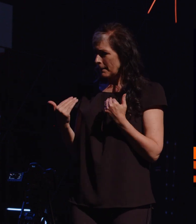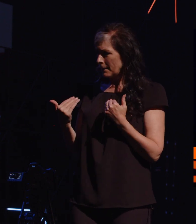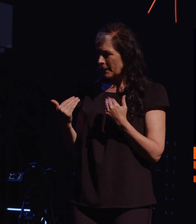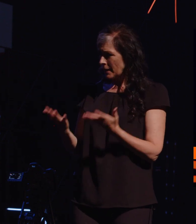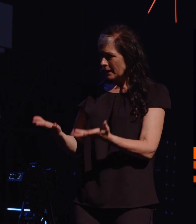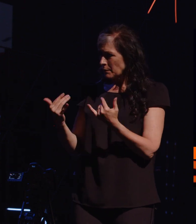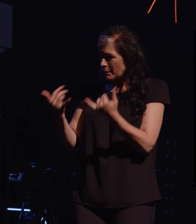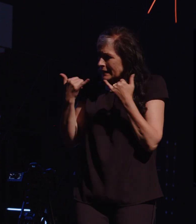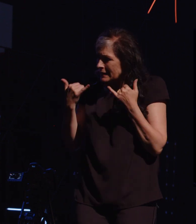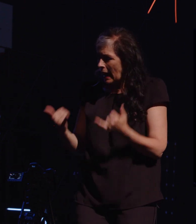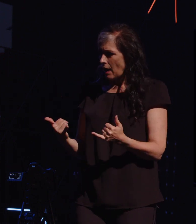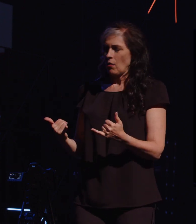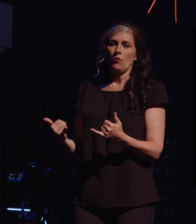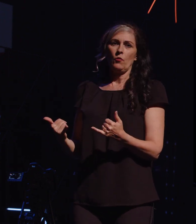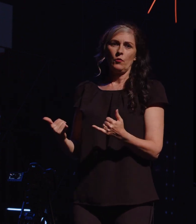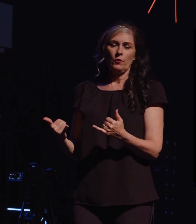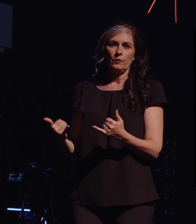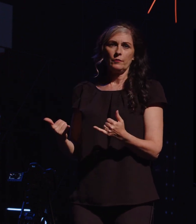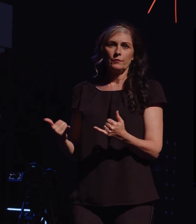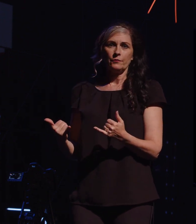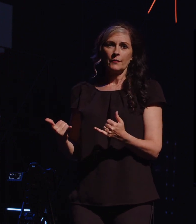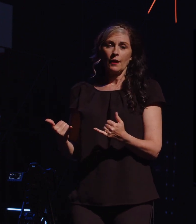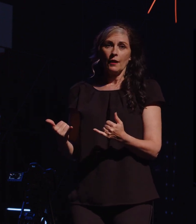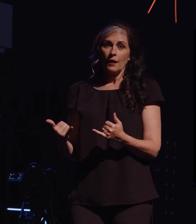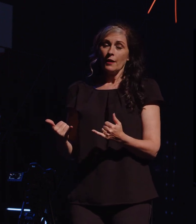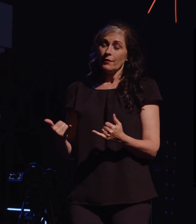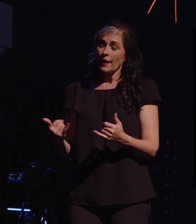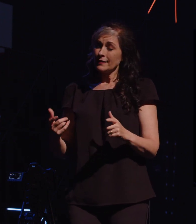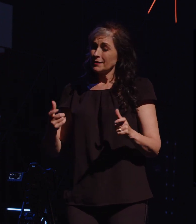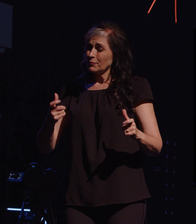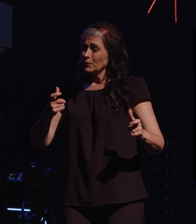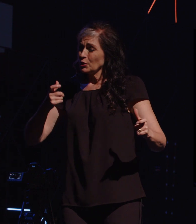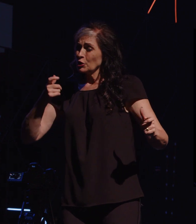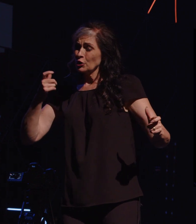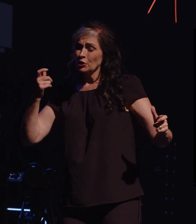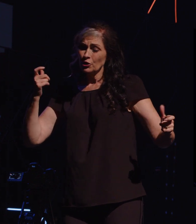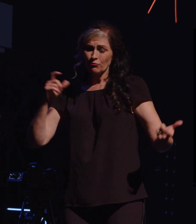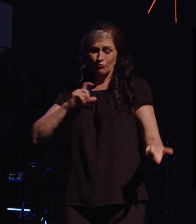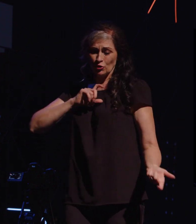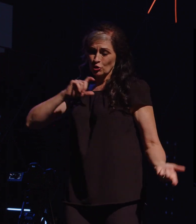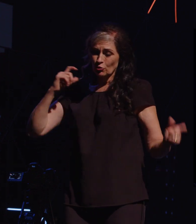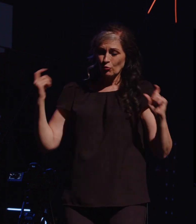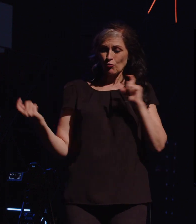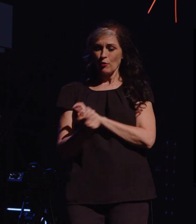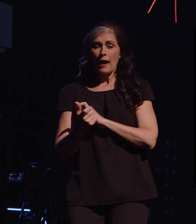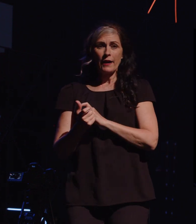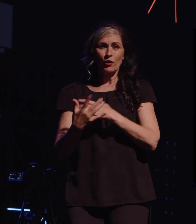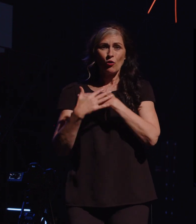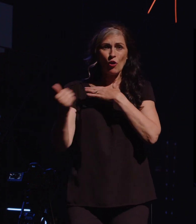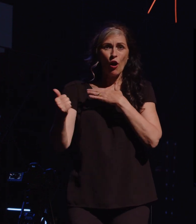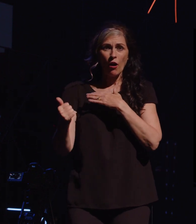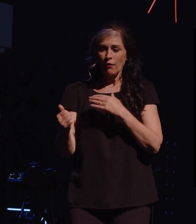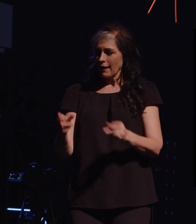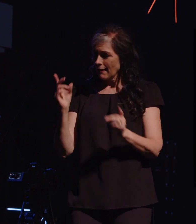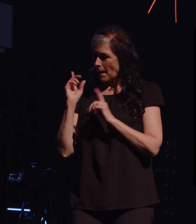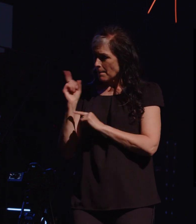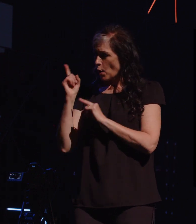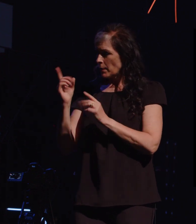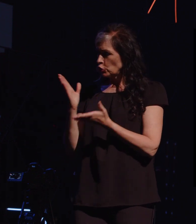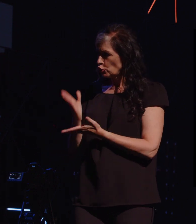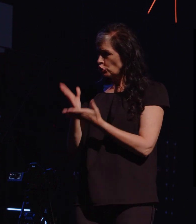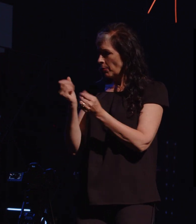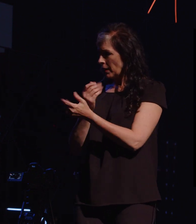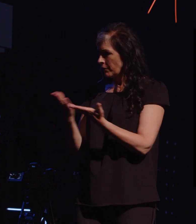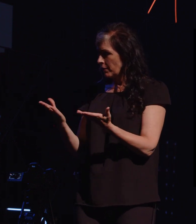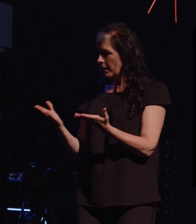but come to me right now. That's a pretty radical call, isn't it? In that moment, come to me right now, just stop what you're doing